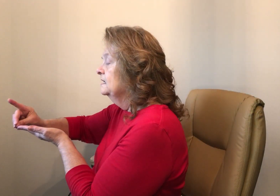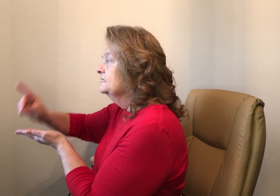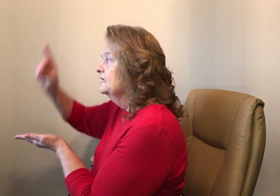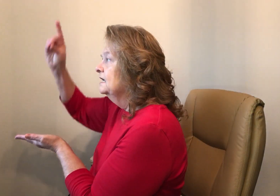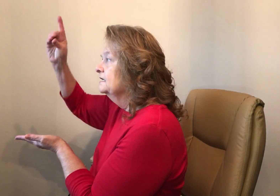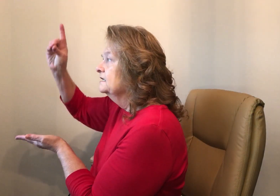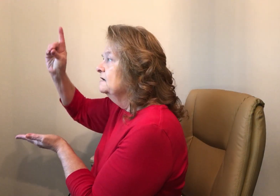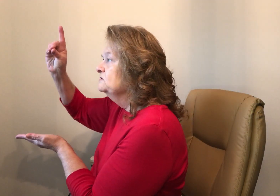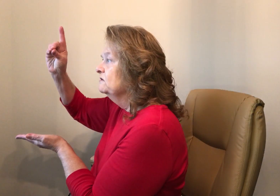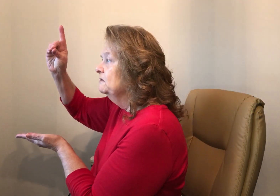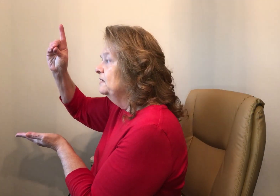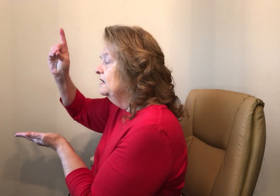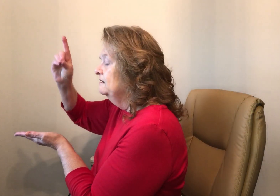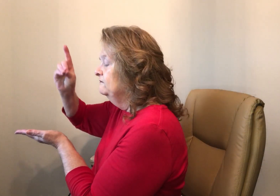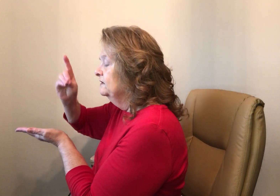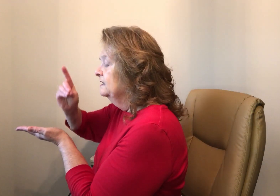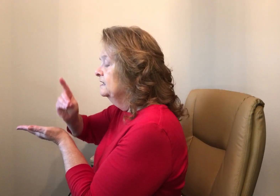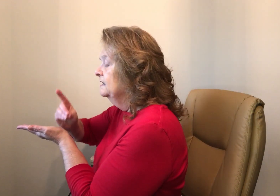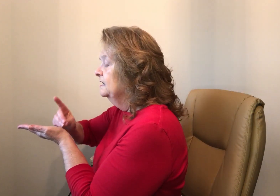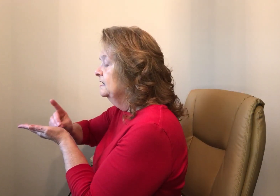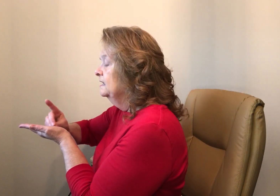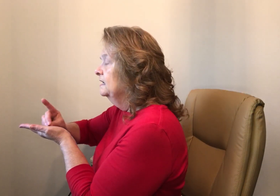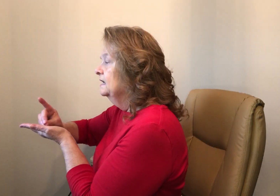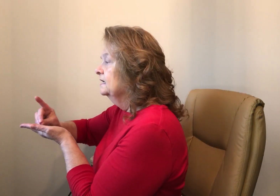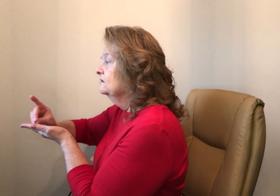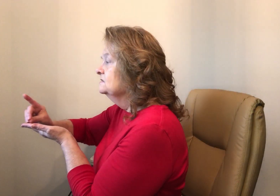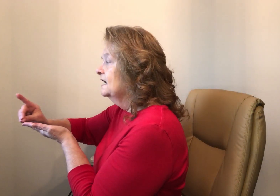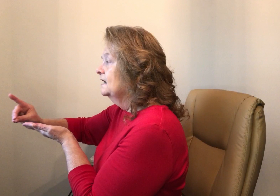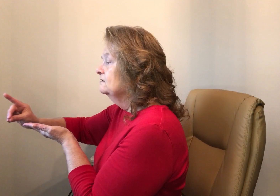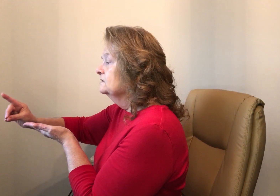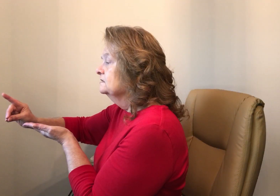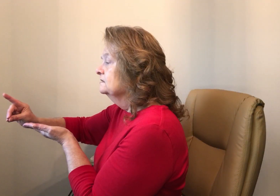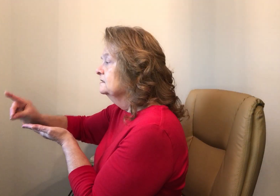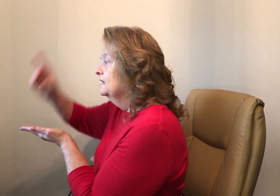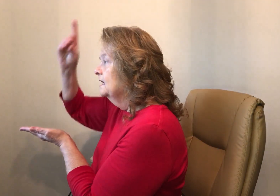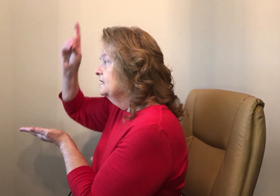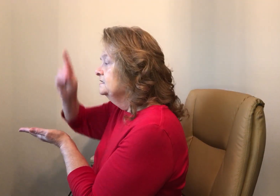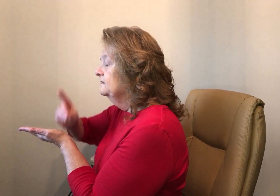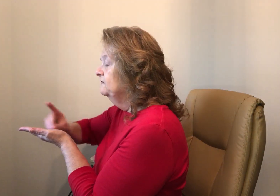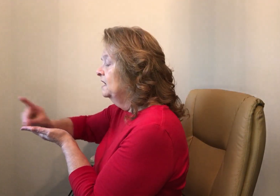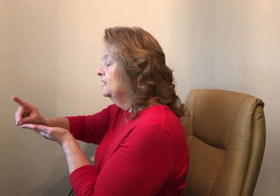Kind of like it comes from above and goes out. Divine.